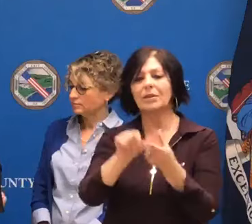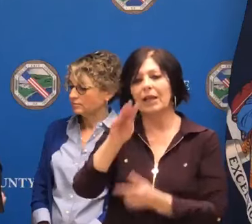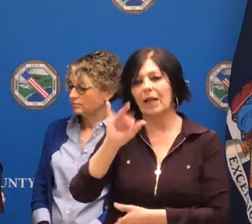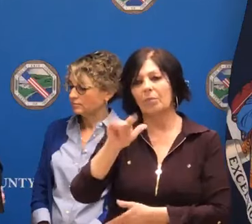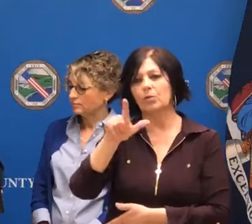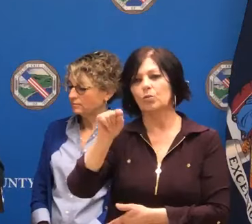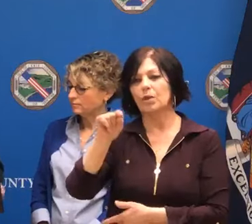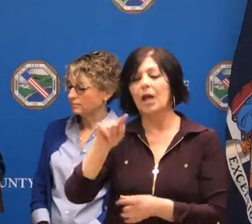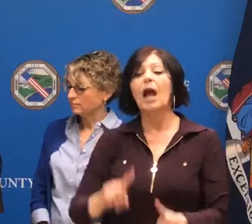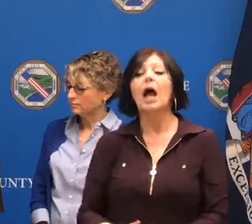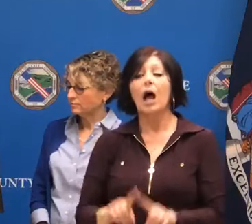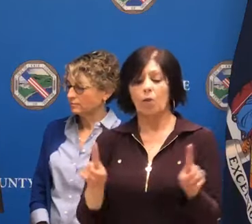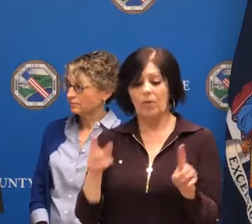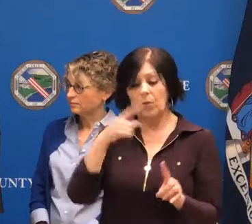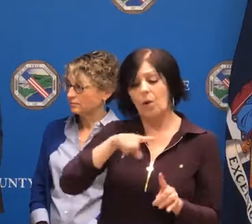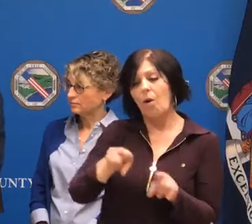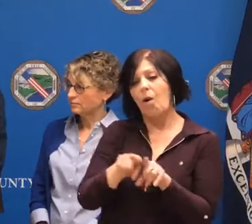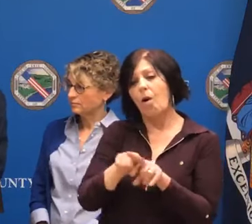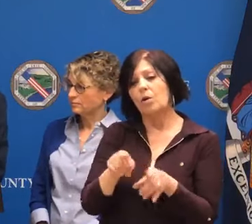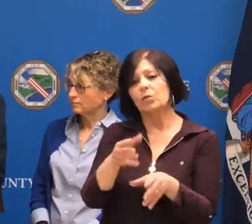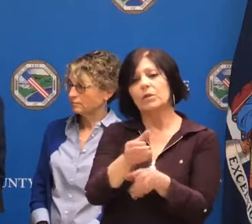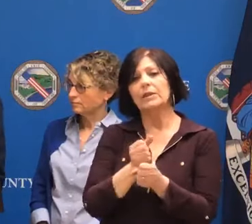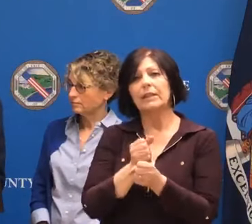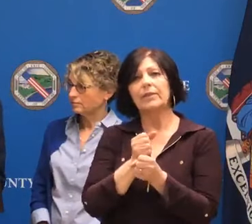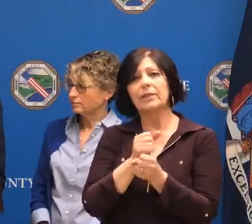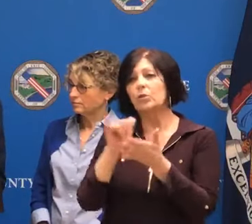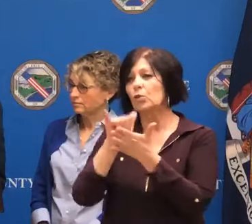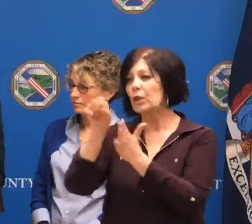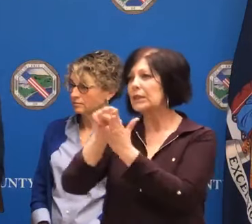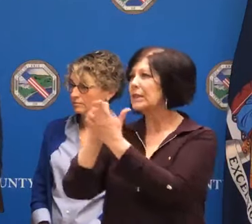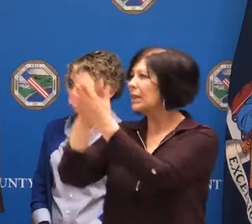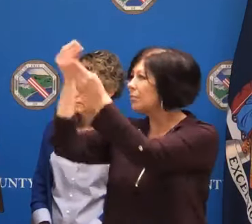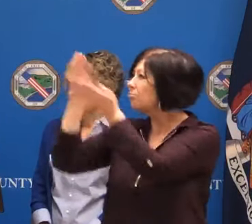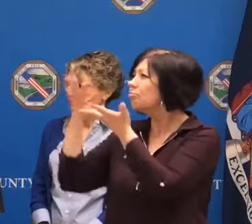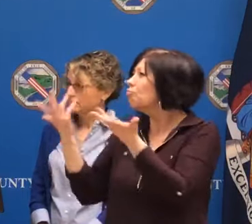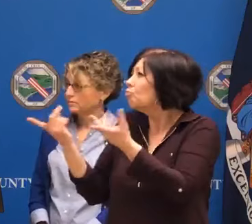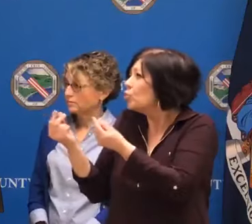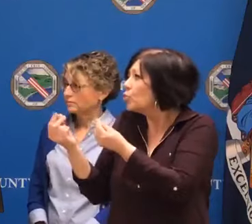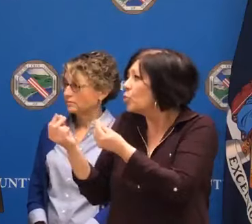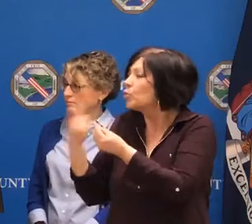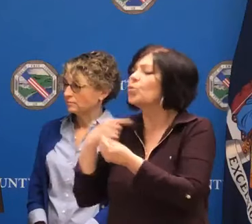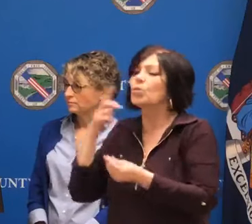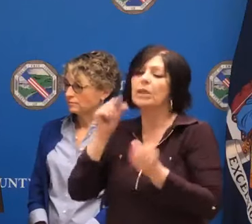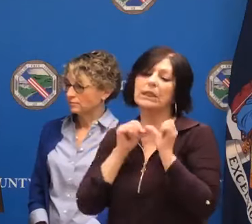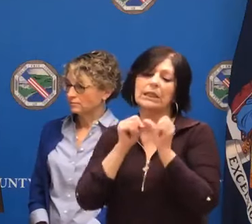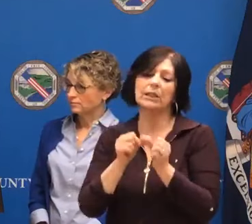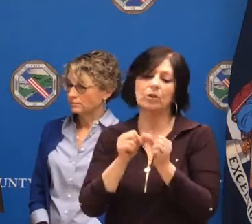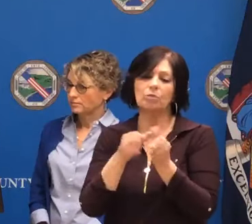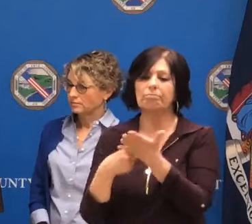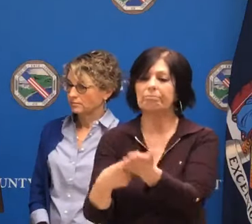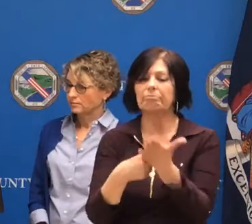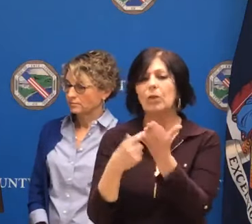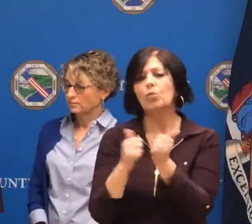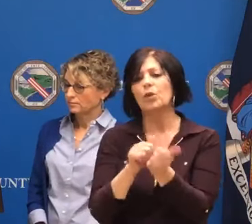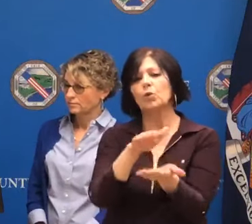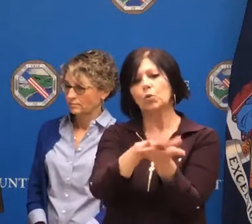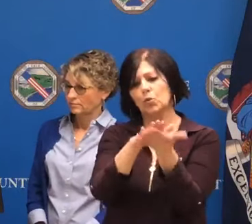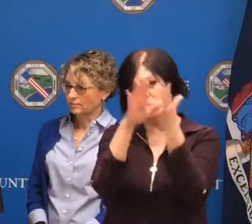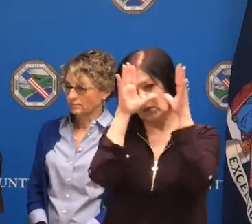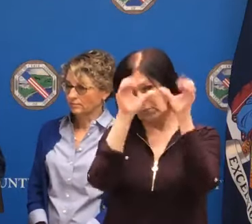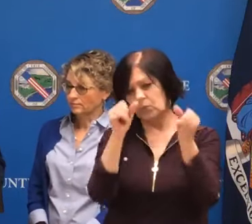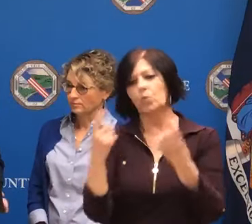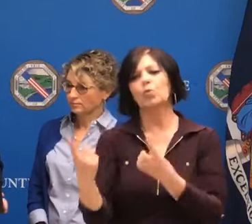are also receiving guidance from New York State on that, so we will continue to update the school superintendents and others with regards to that